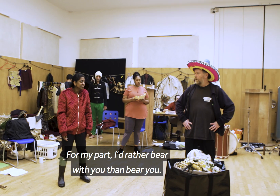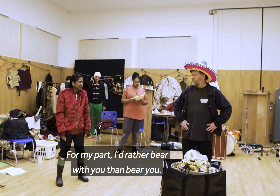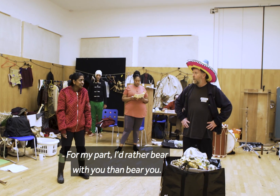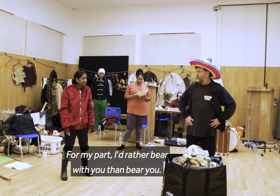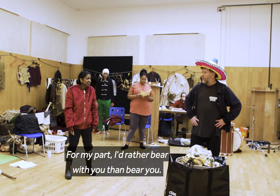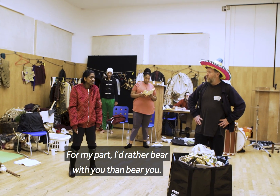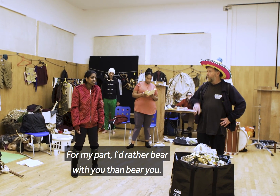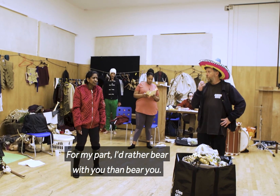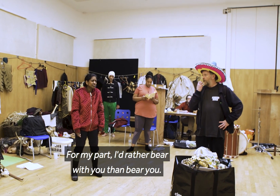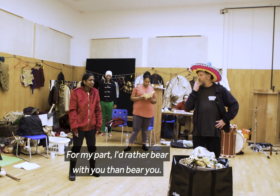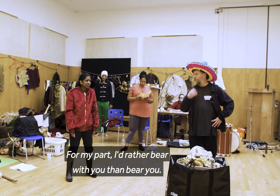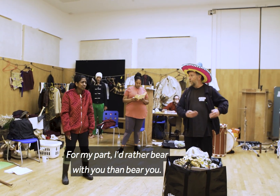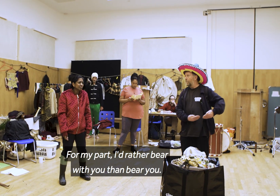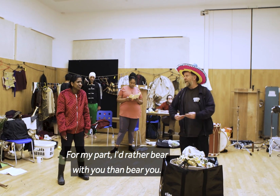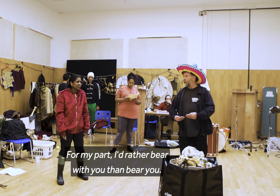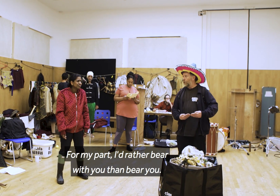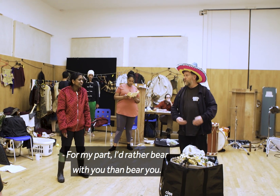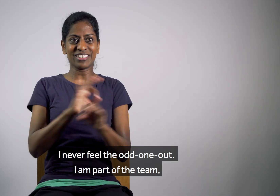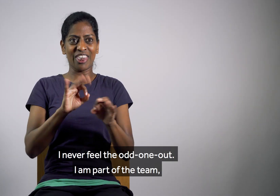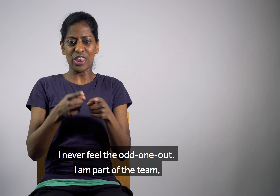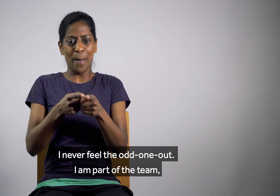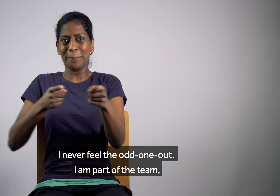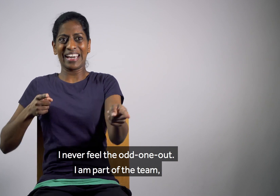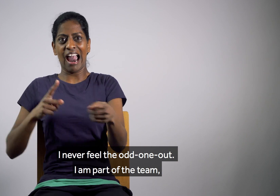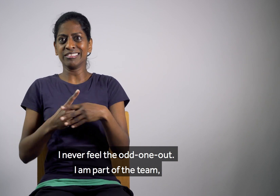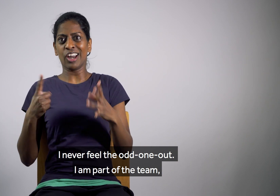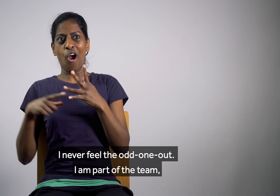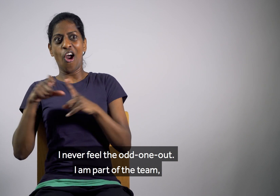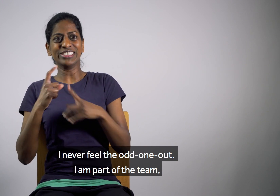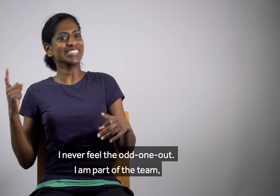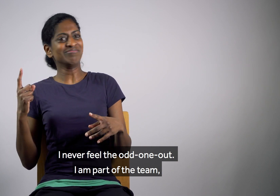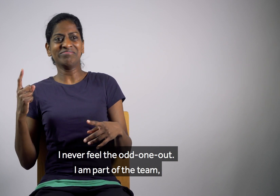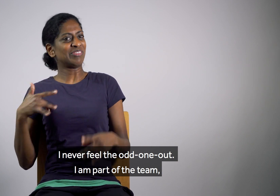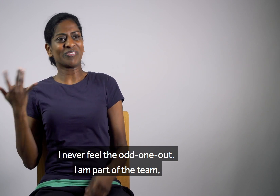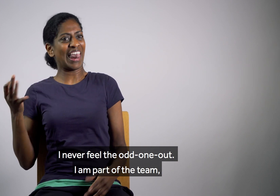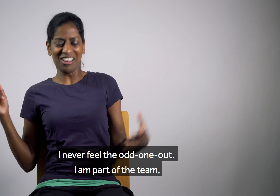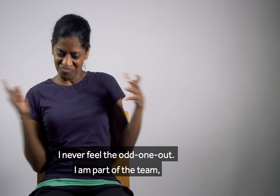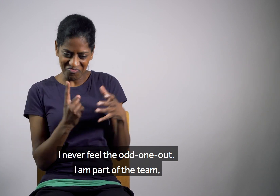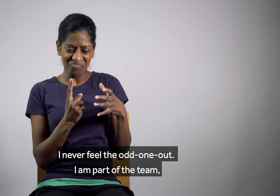For my part, I'd rather bear with you than bear you. I never feel the odd one out. I am part of the team.